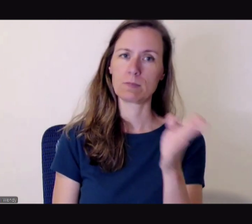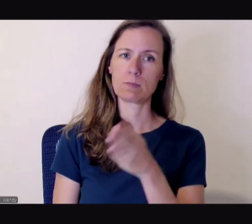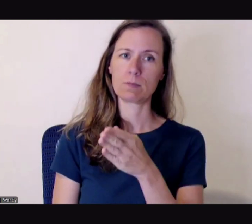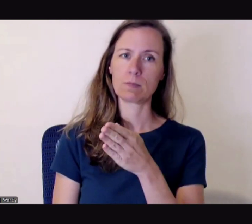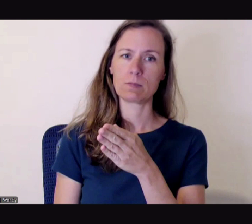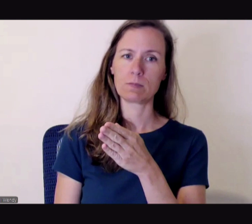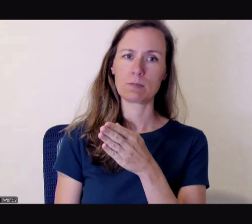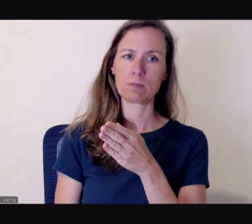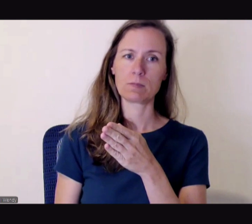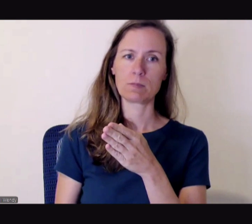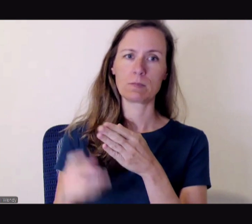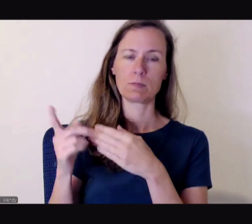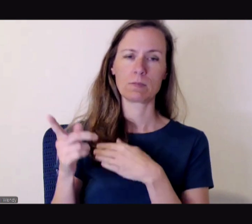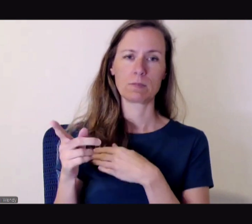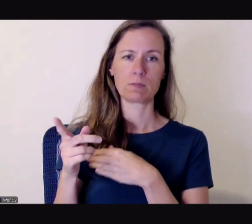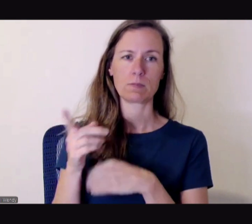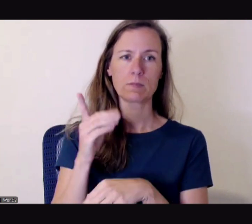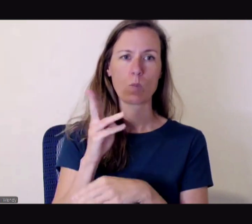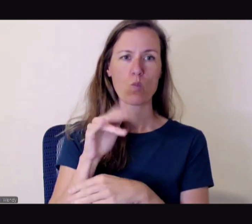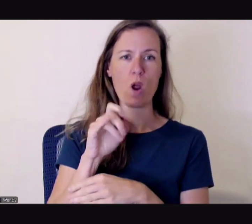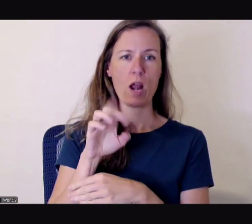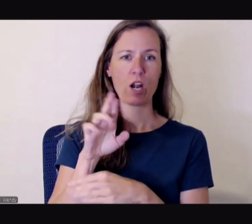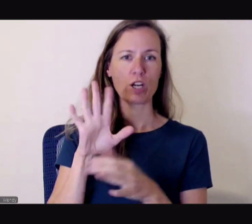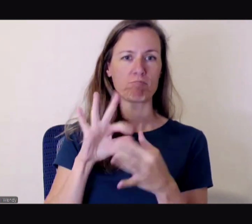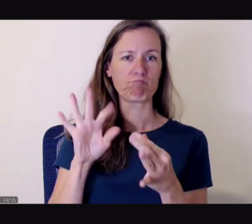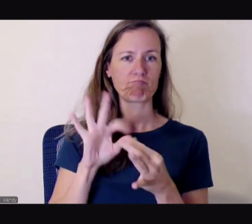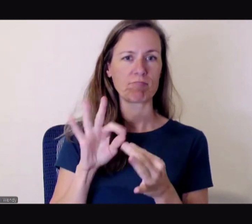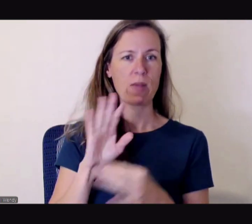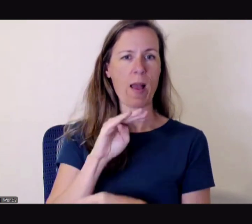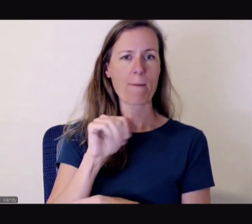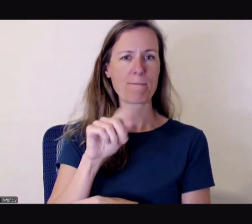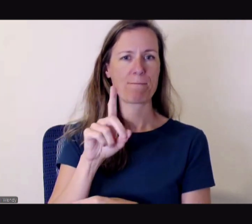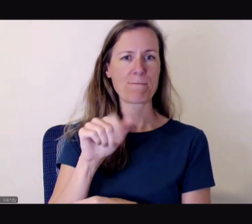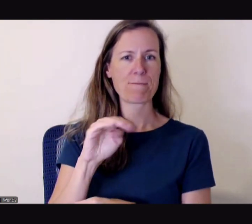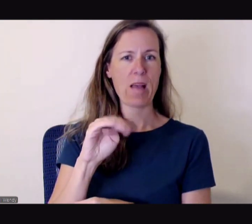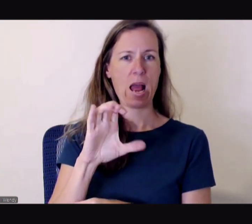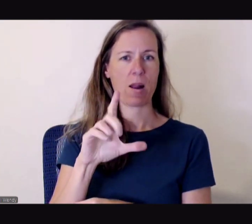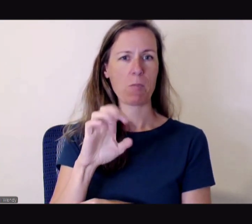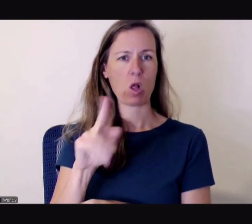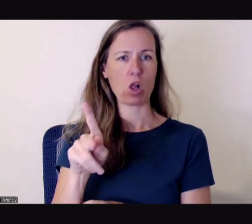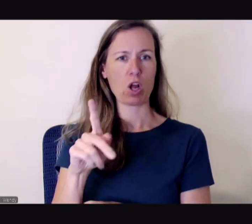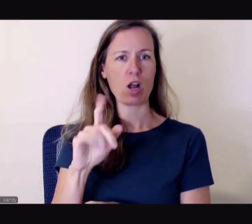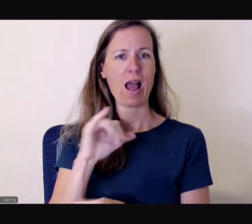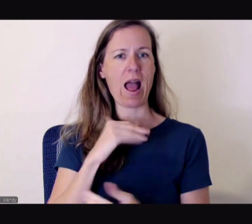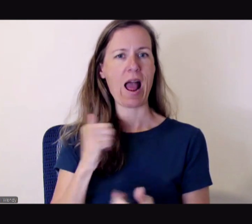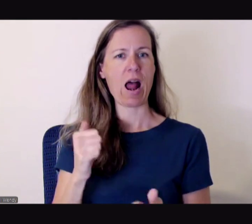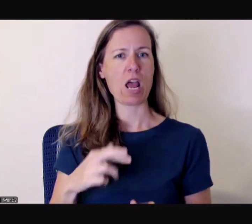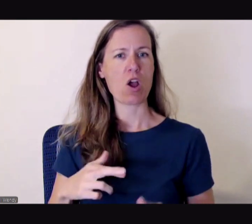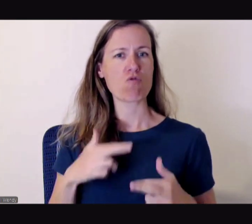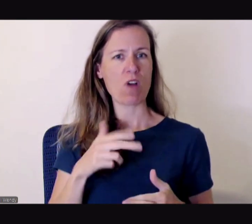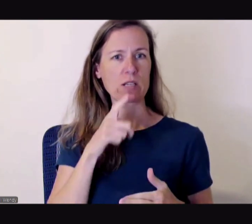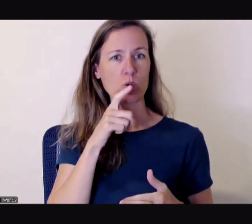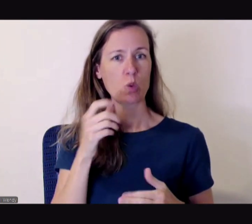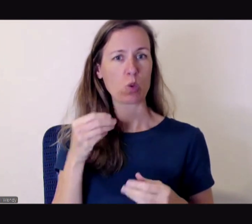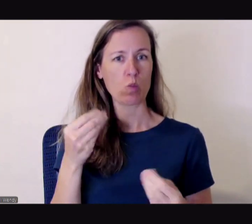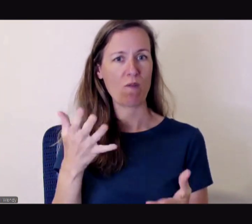Madam Clerk, I know I had a resident who sent in input wondering if it could be read. I'm not sure what the